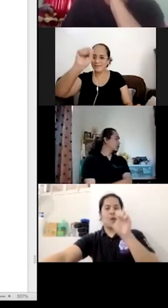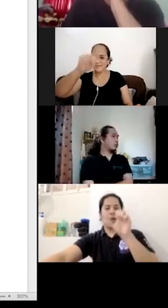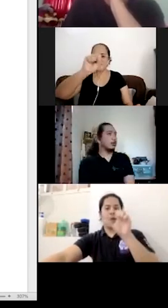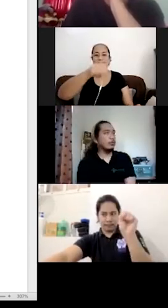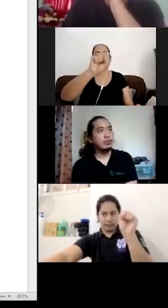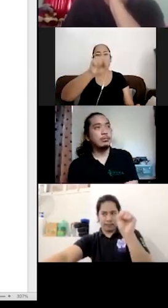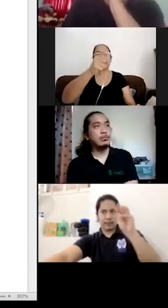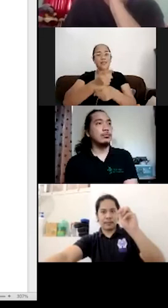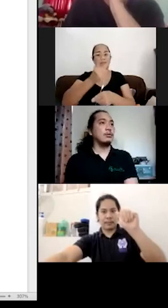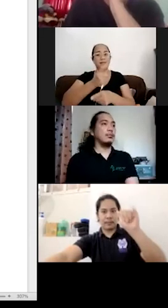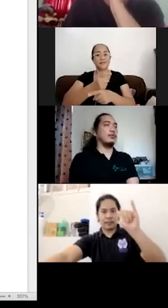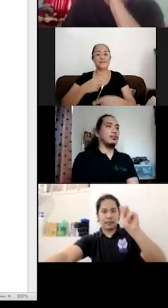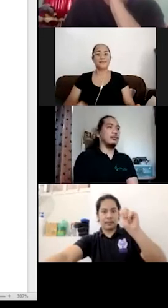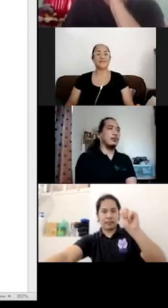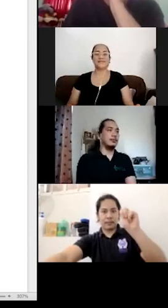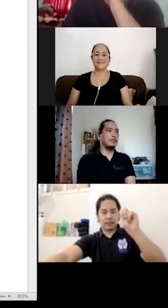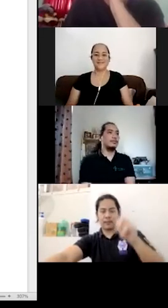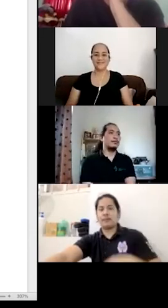correct.